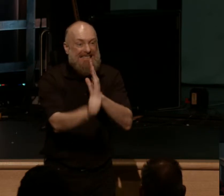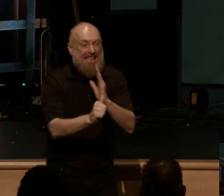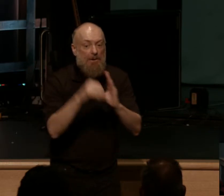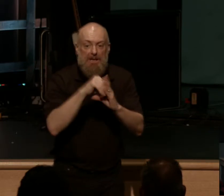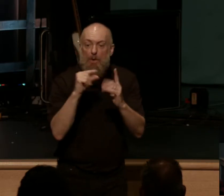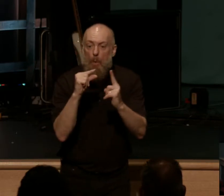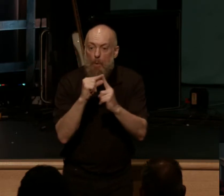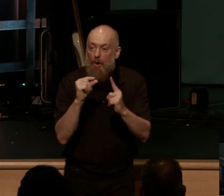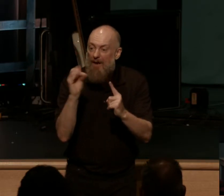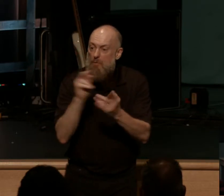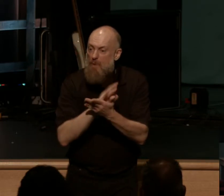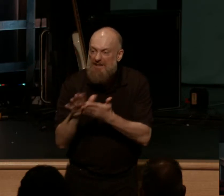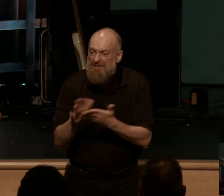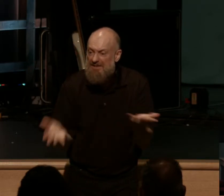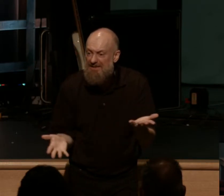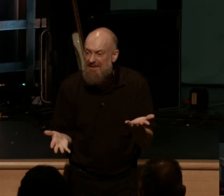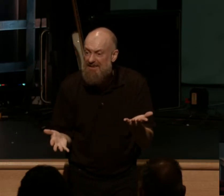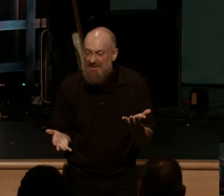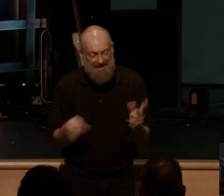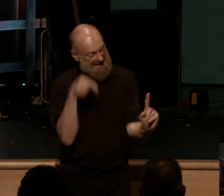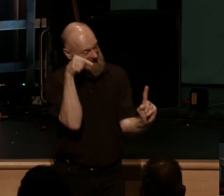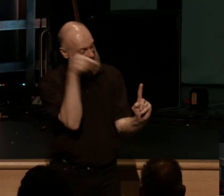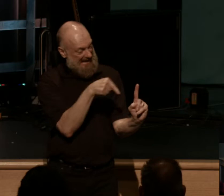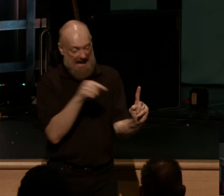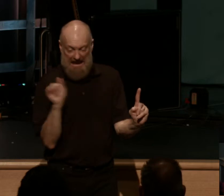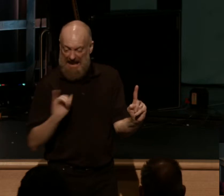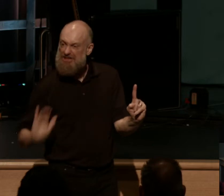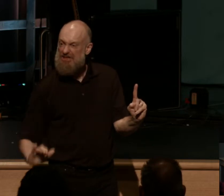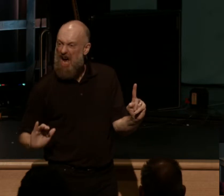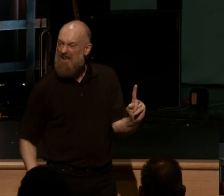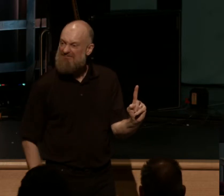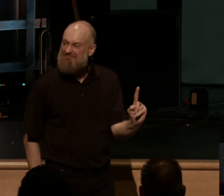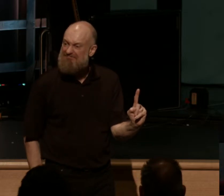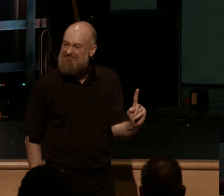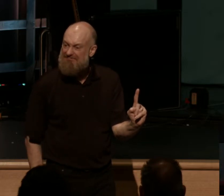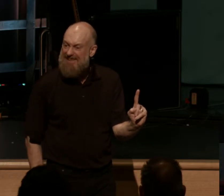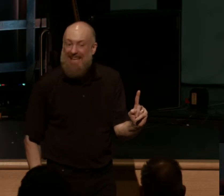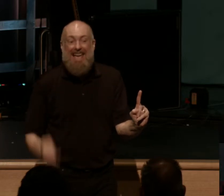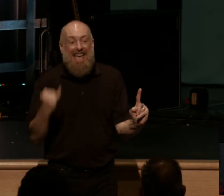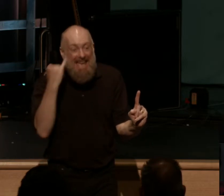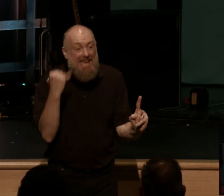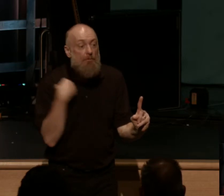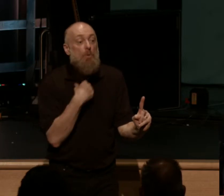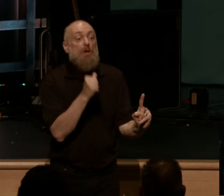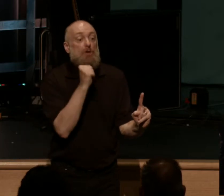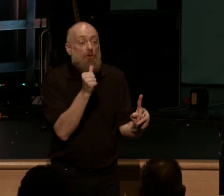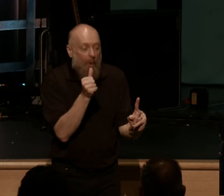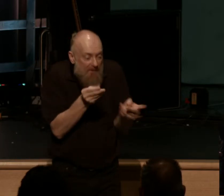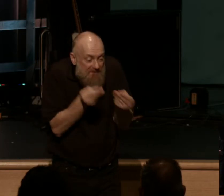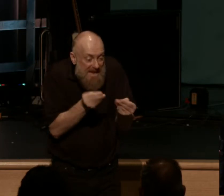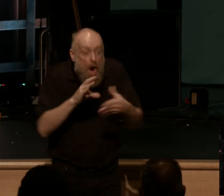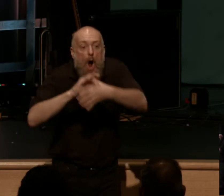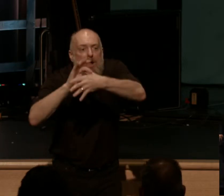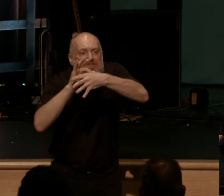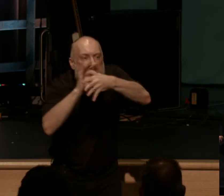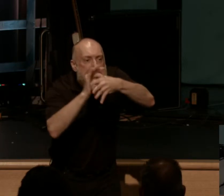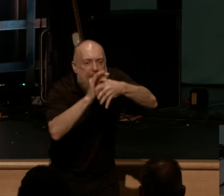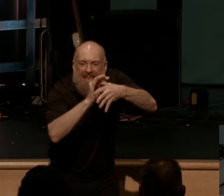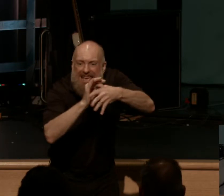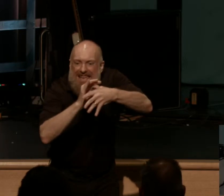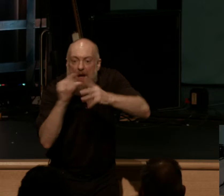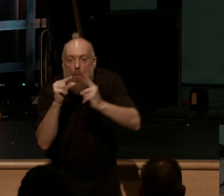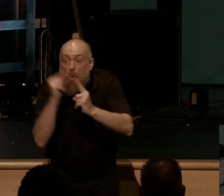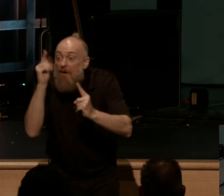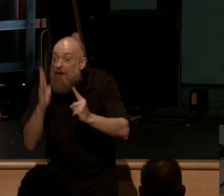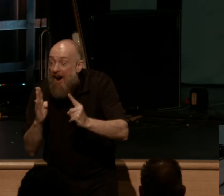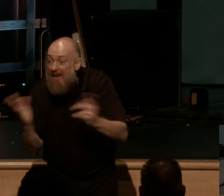of righteousness, and he is a child. If we don't feed on the meat and the nutrients of